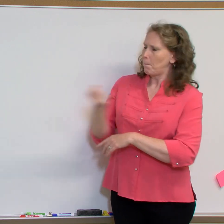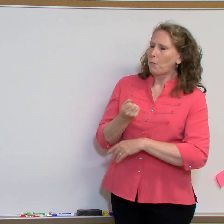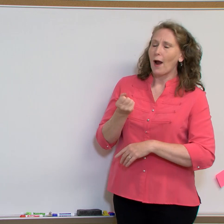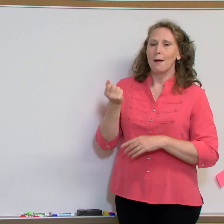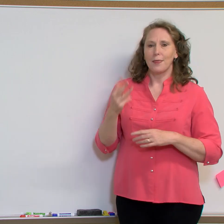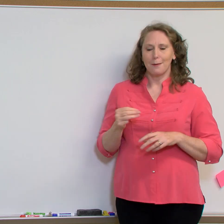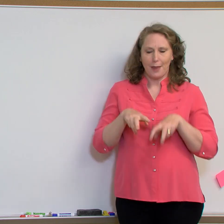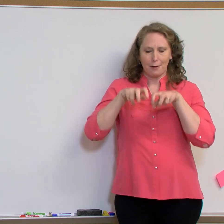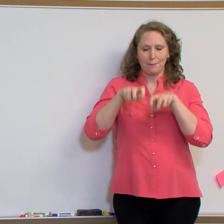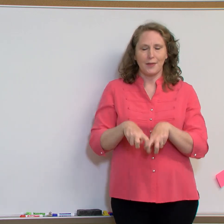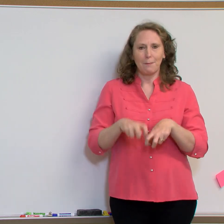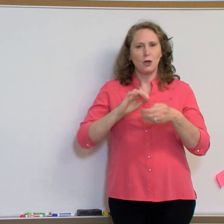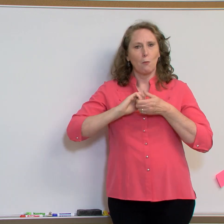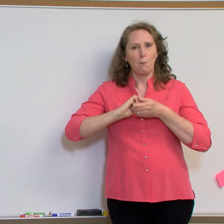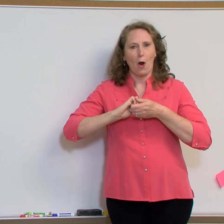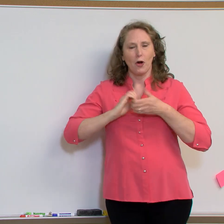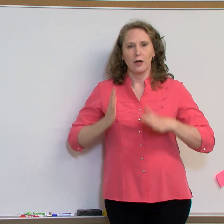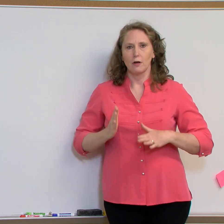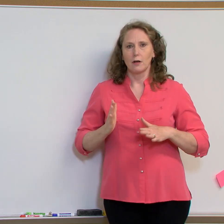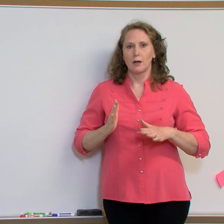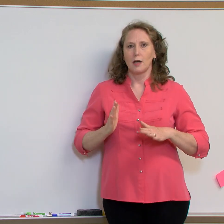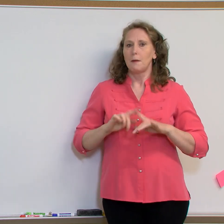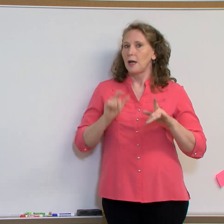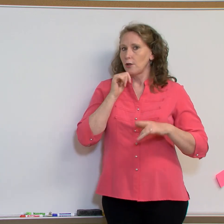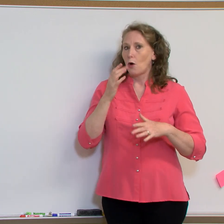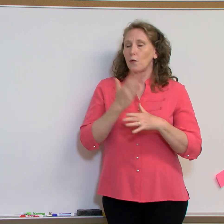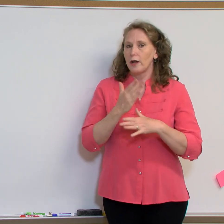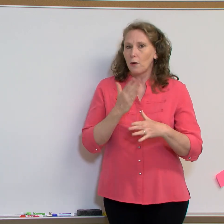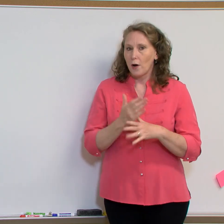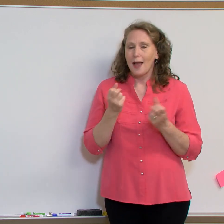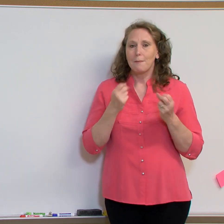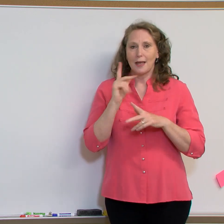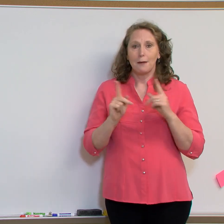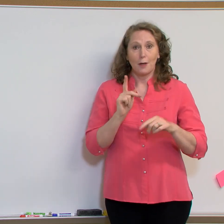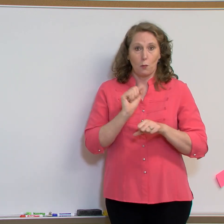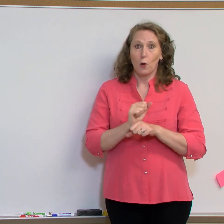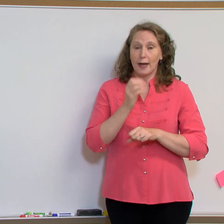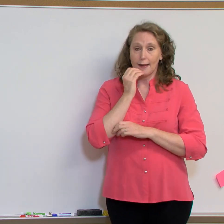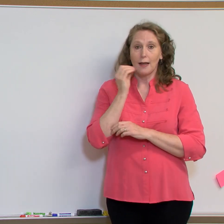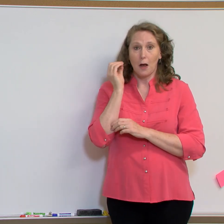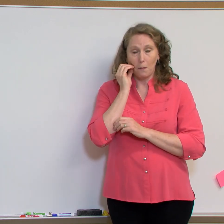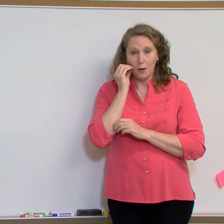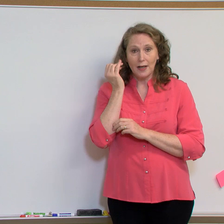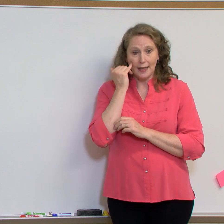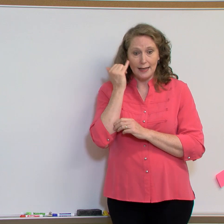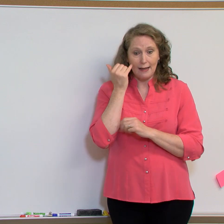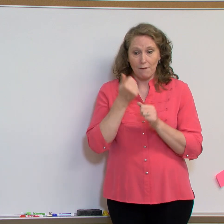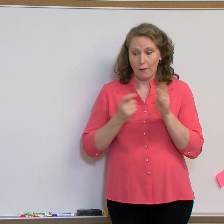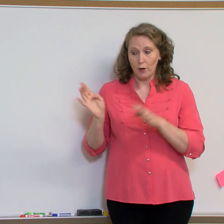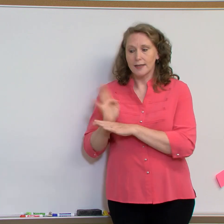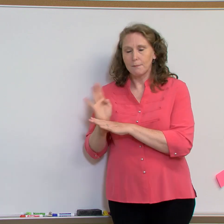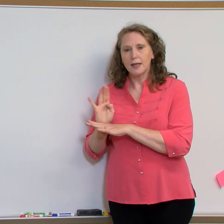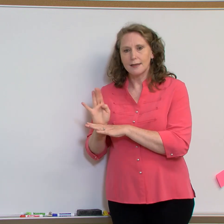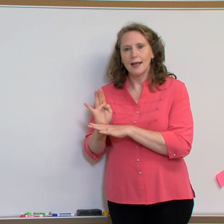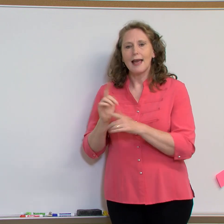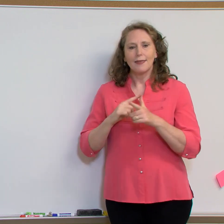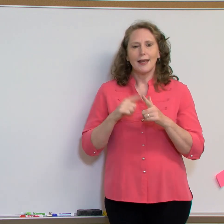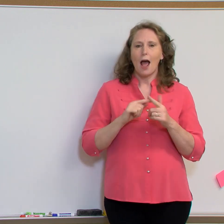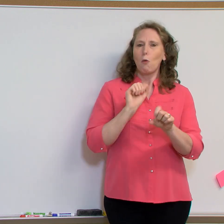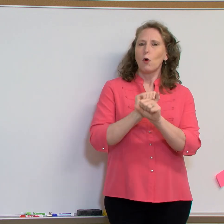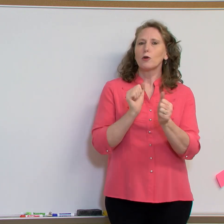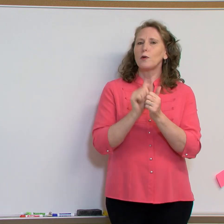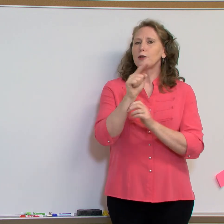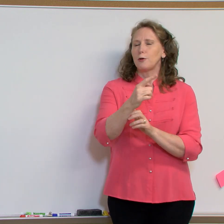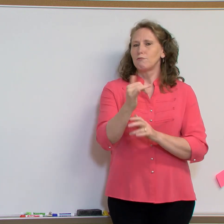they can be your thinking partner. But don't interrupt. Lots of people are working at home, so if everyone's busy, I'll be your thinking